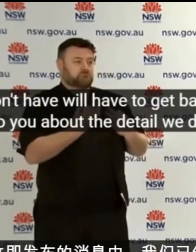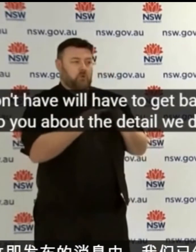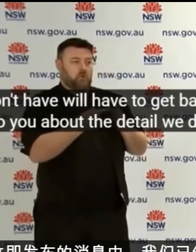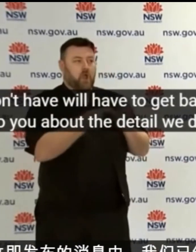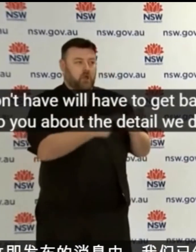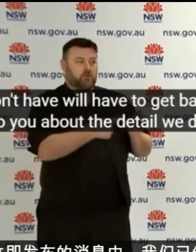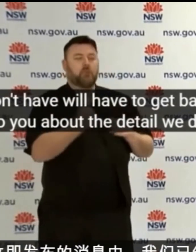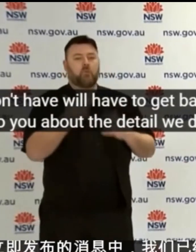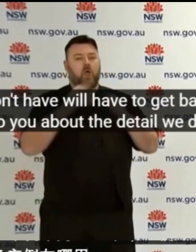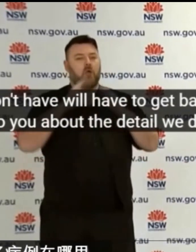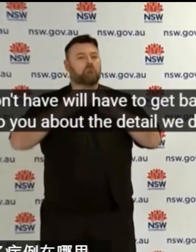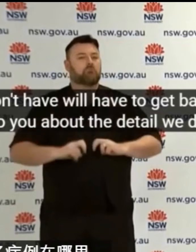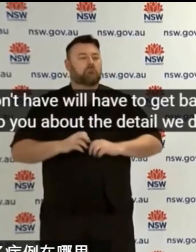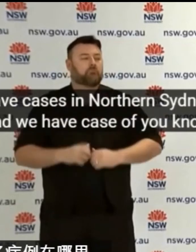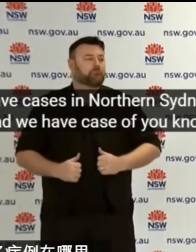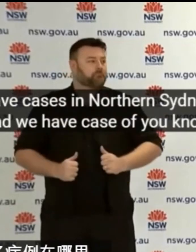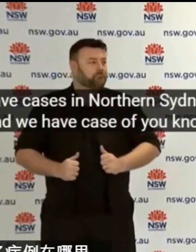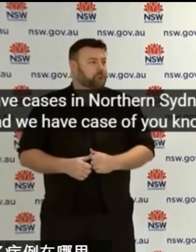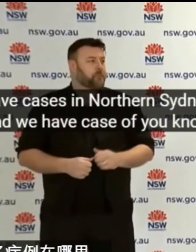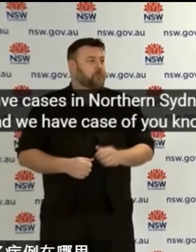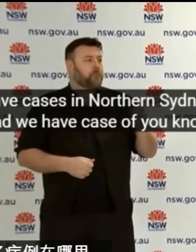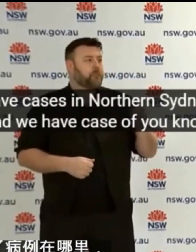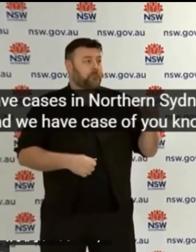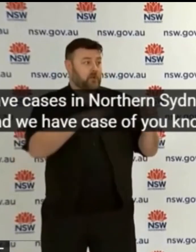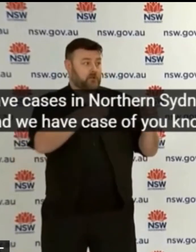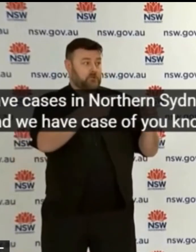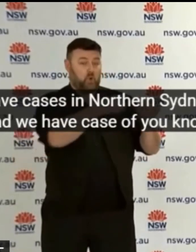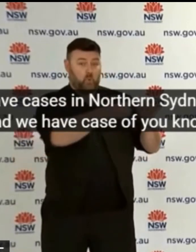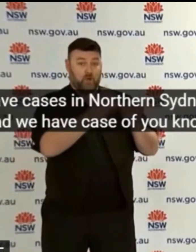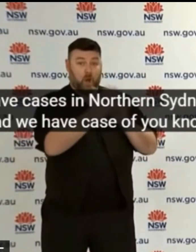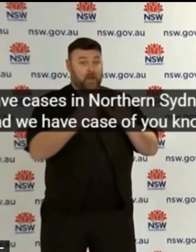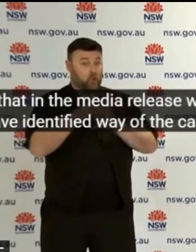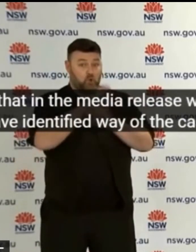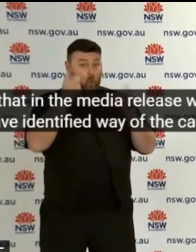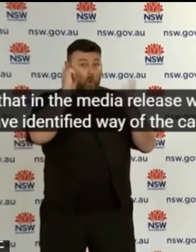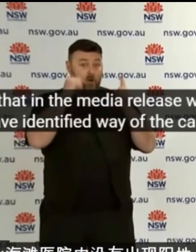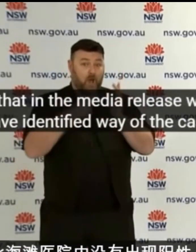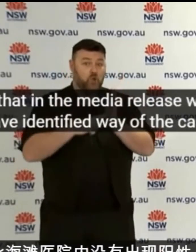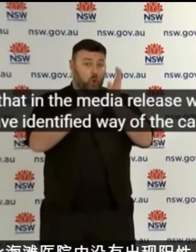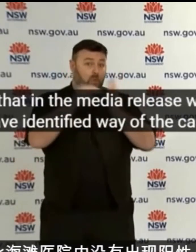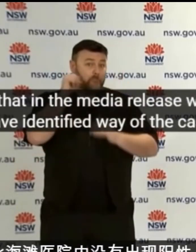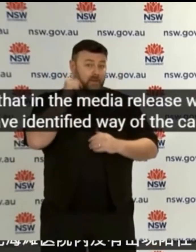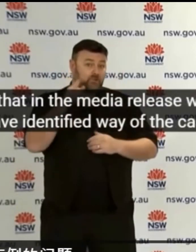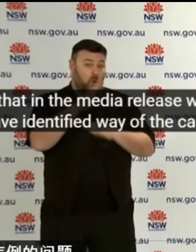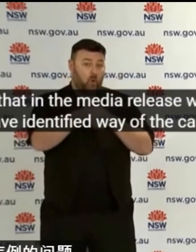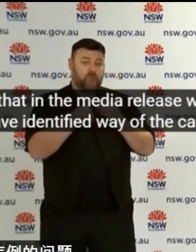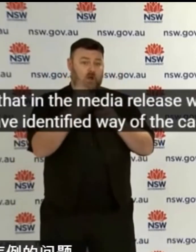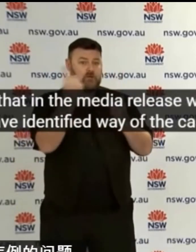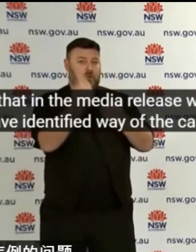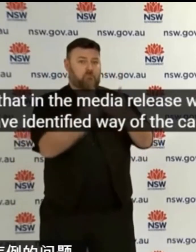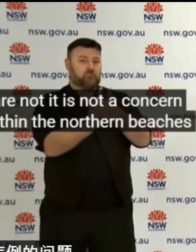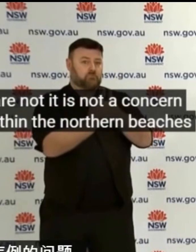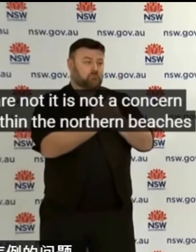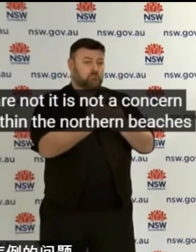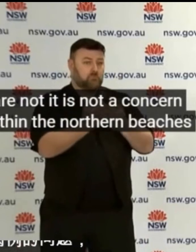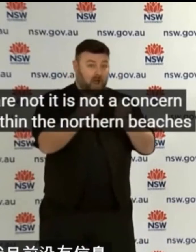cases are. There's not a concern within the Northern Beaches Hospital of a positive case presenting there? I don't have information